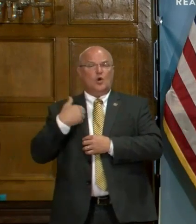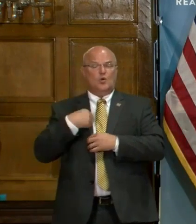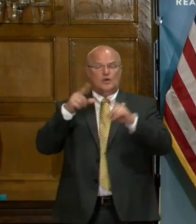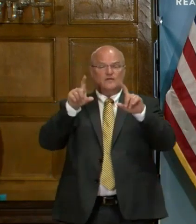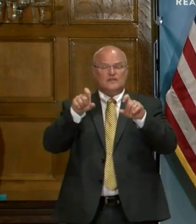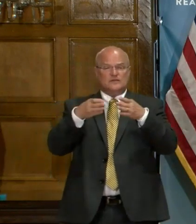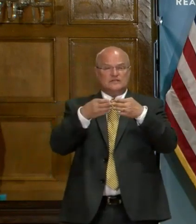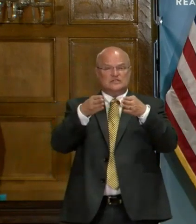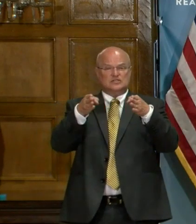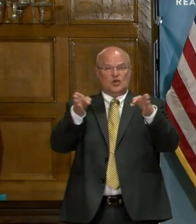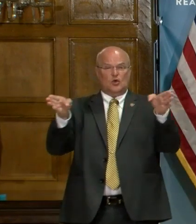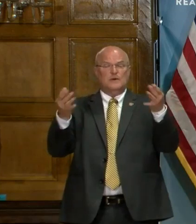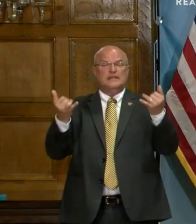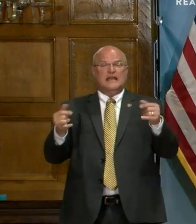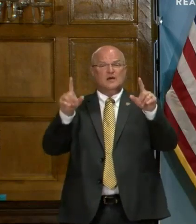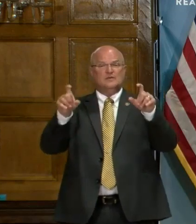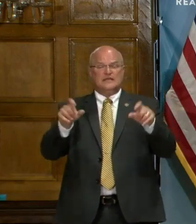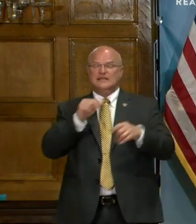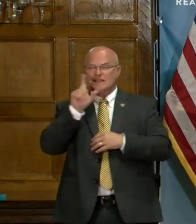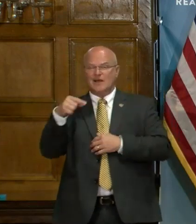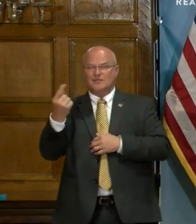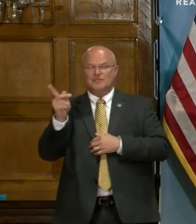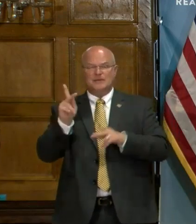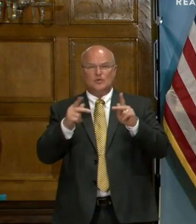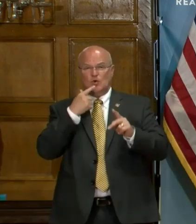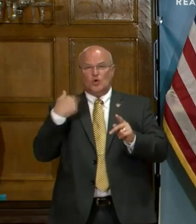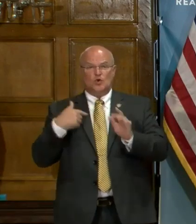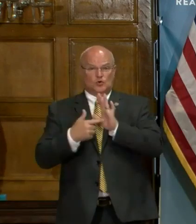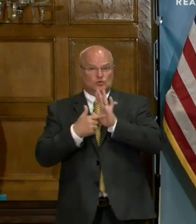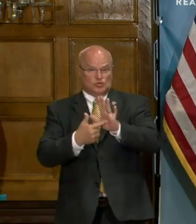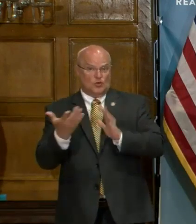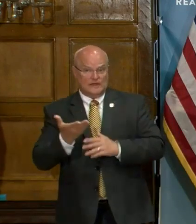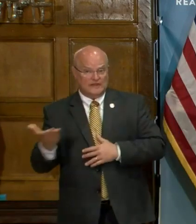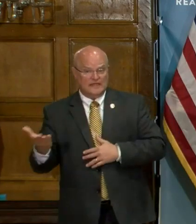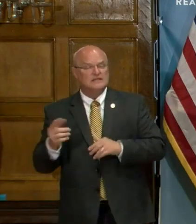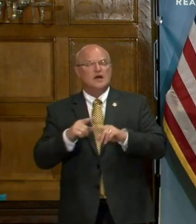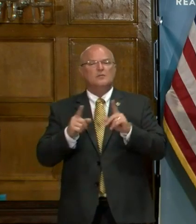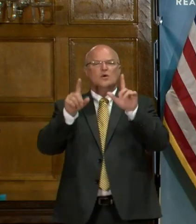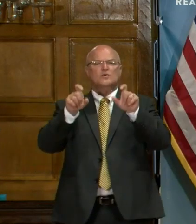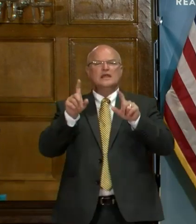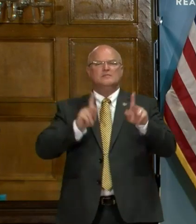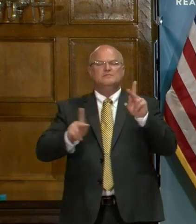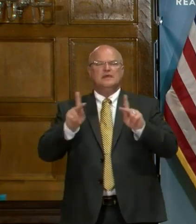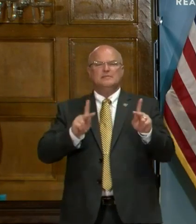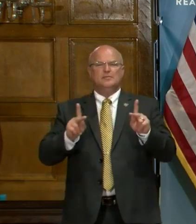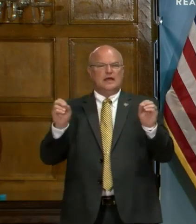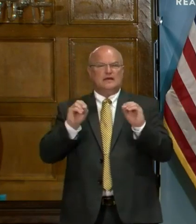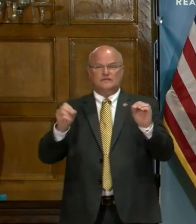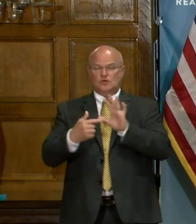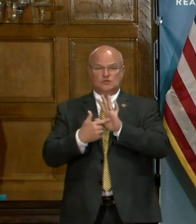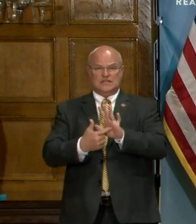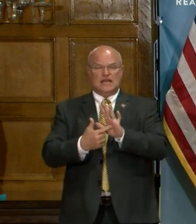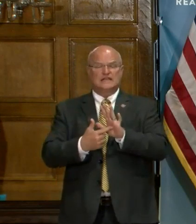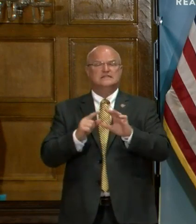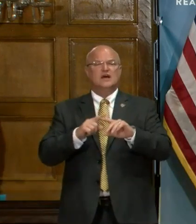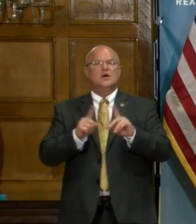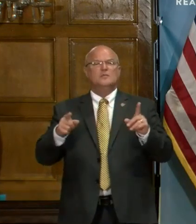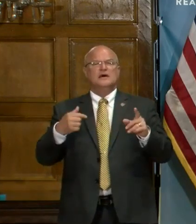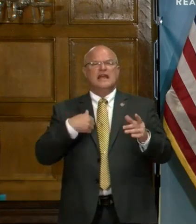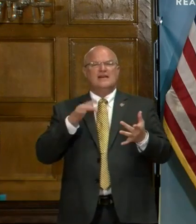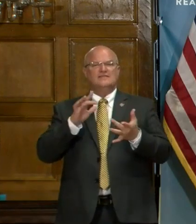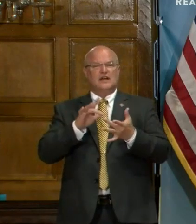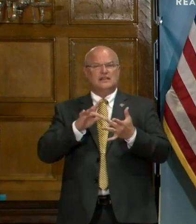of our testing. We're now testing not just those who are symptomatic, we're testing even those who are asymptomatic but